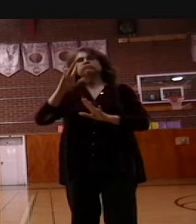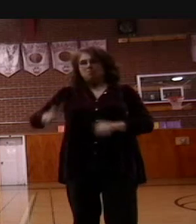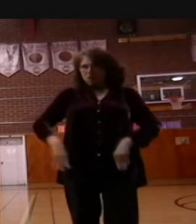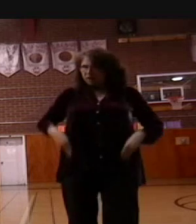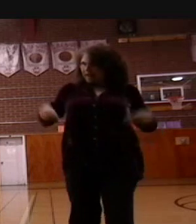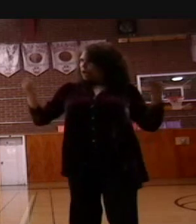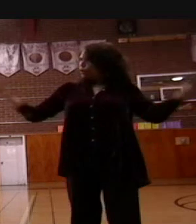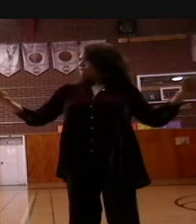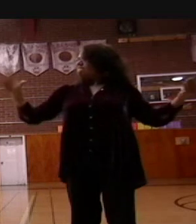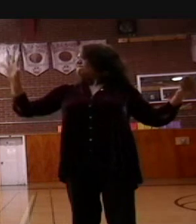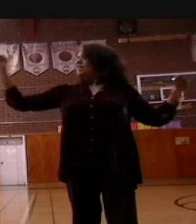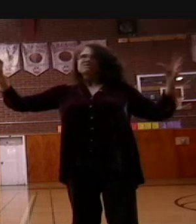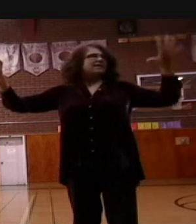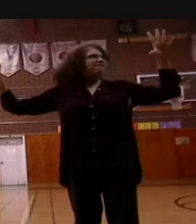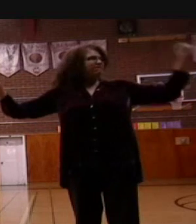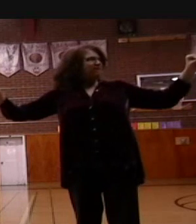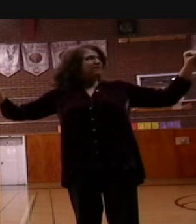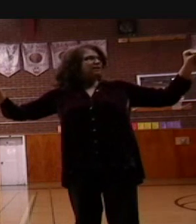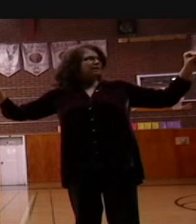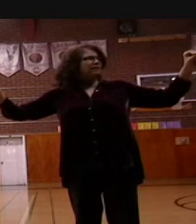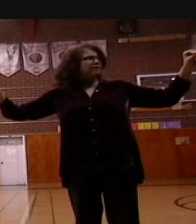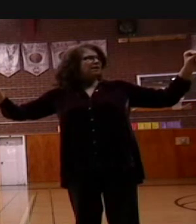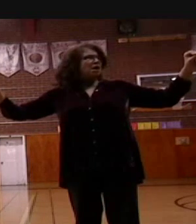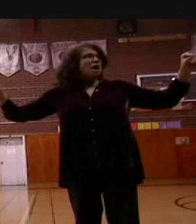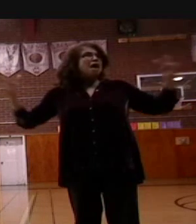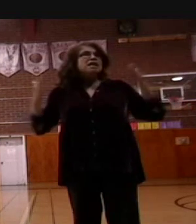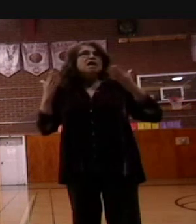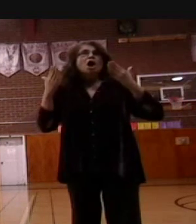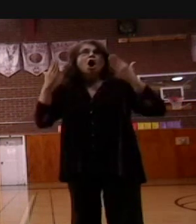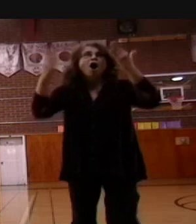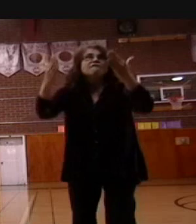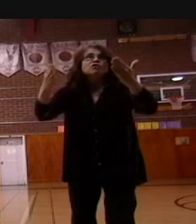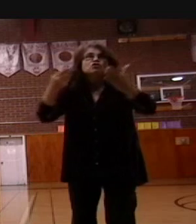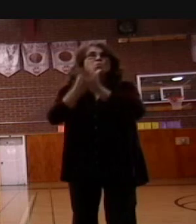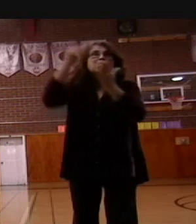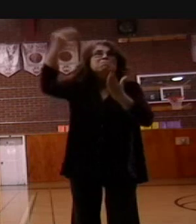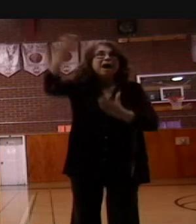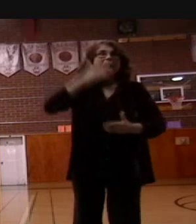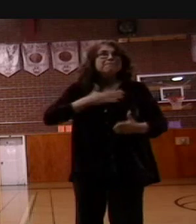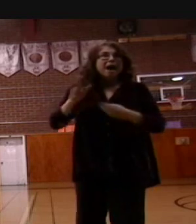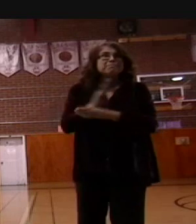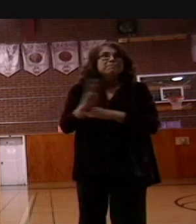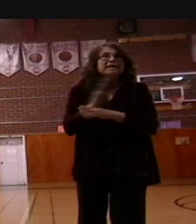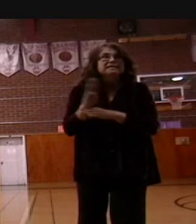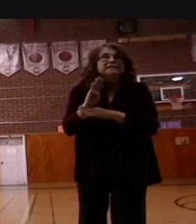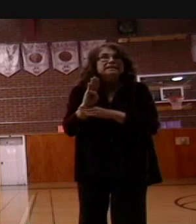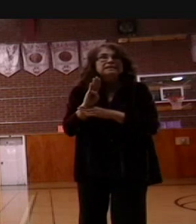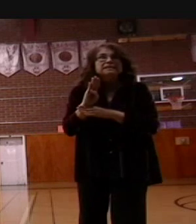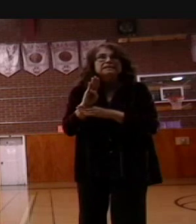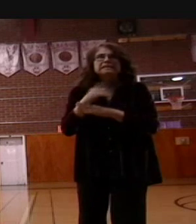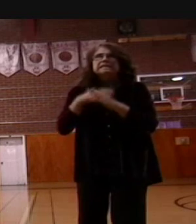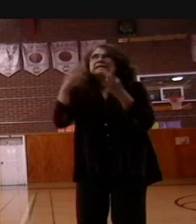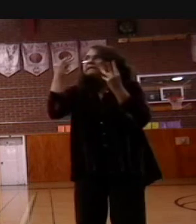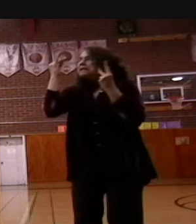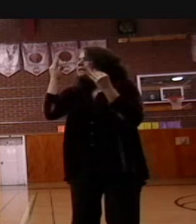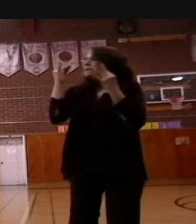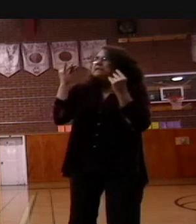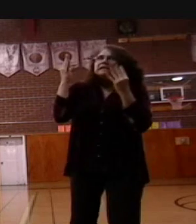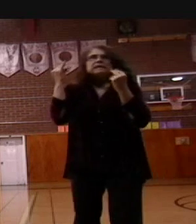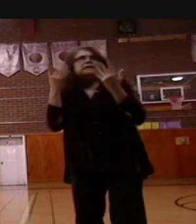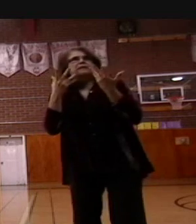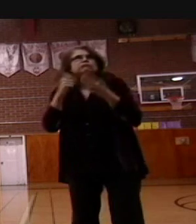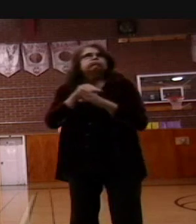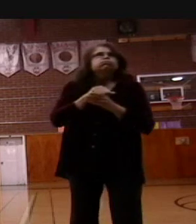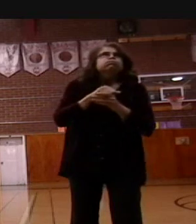could not believe it. He actually offered to buy my business. I had to think about it for a minute, and then